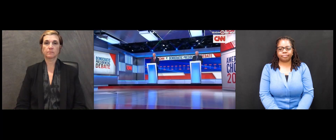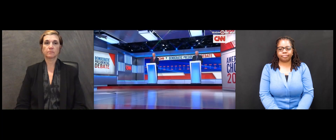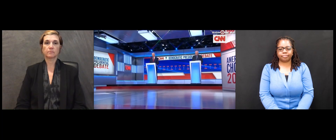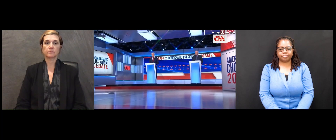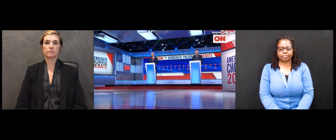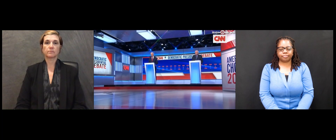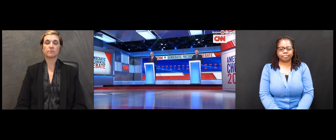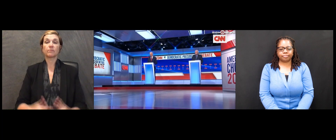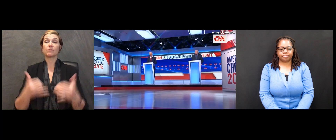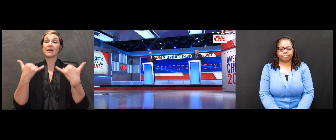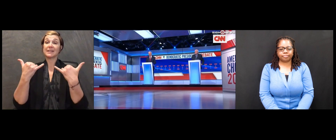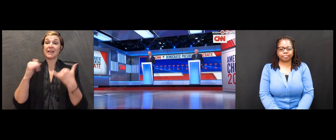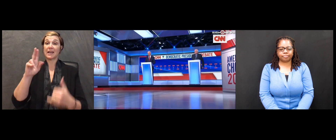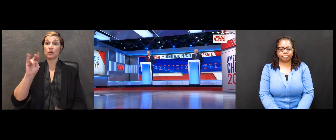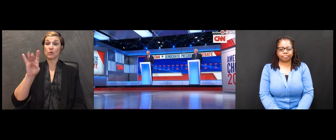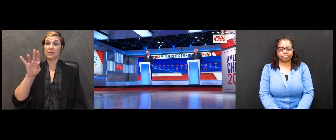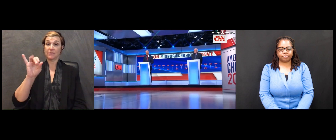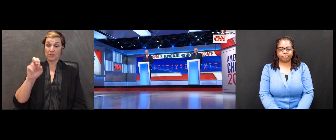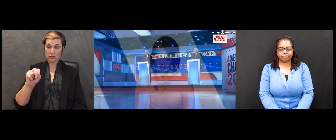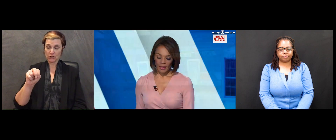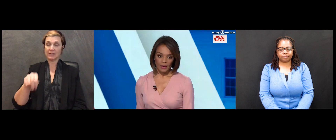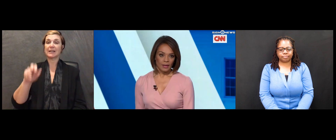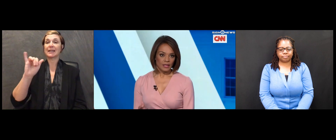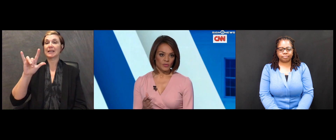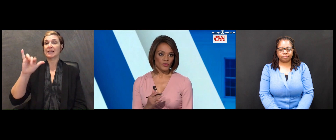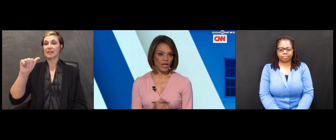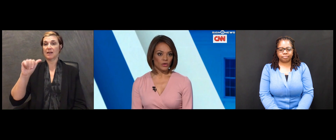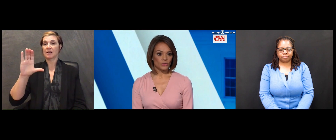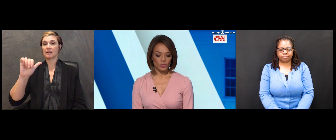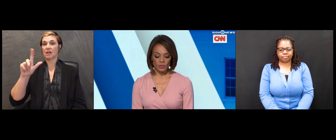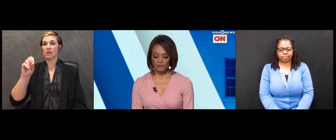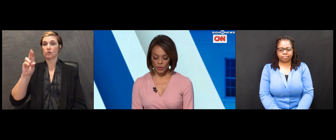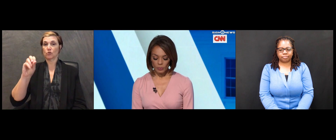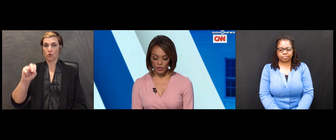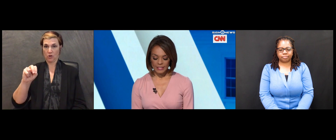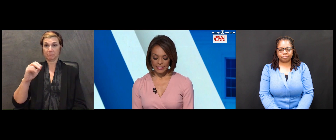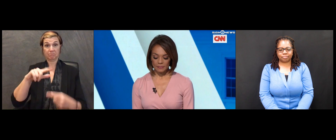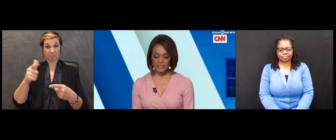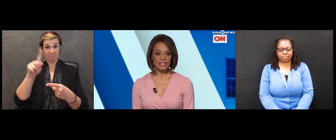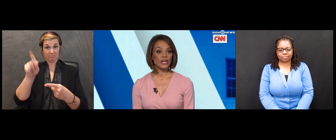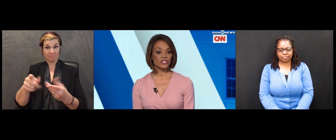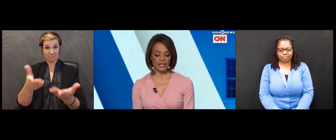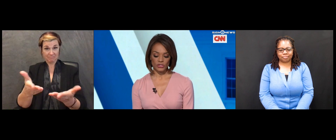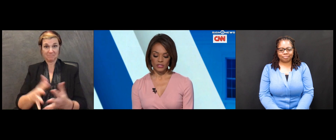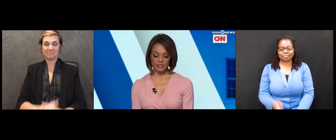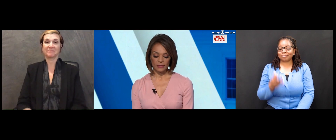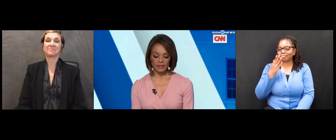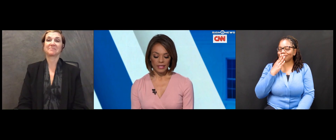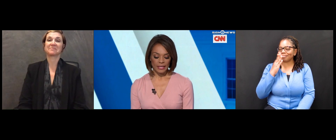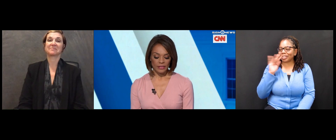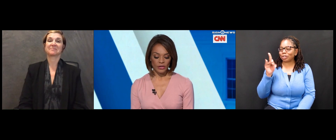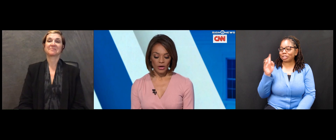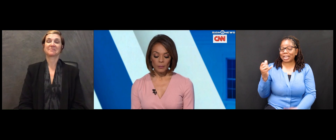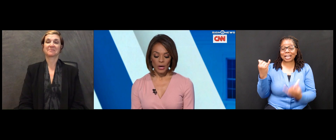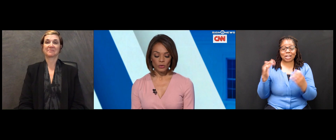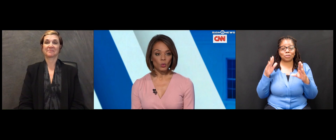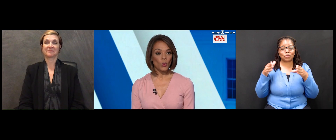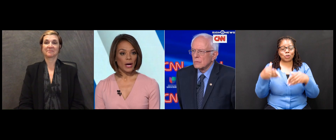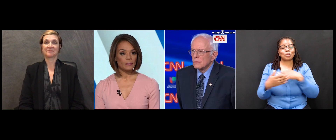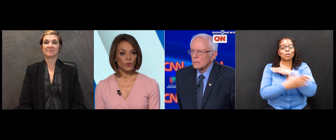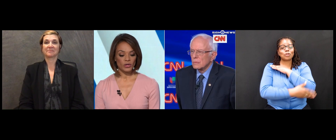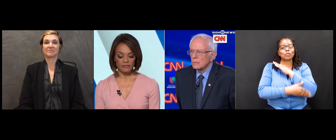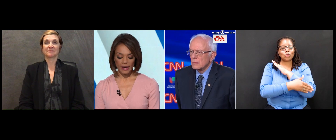Here's Univision's Ilia Calderon. Thank you, Jake. Let's move now to foreign policy. Senator Sanders, there are